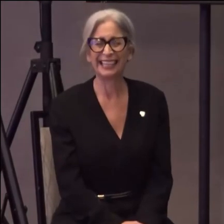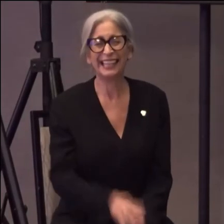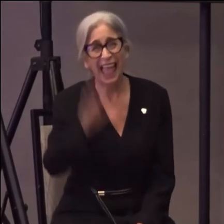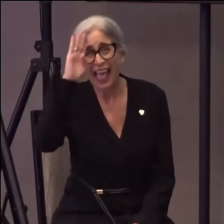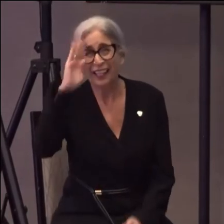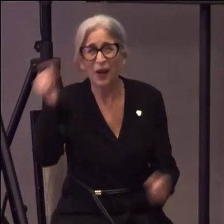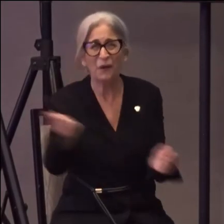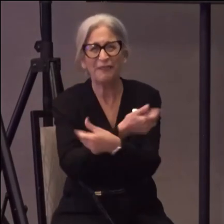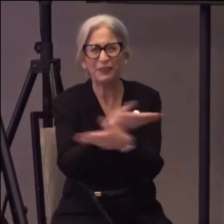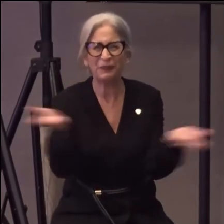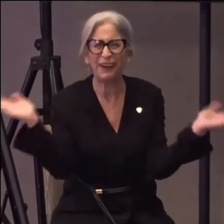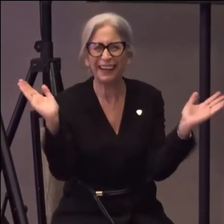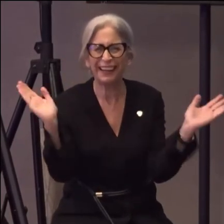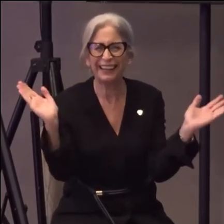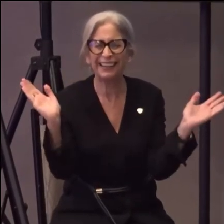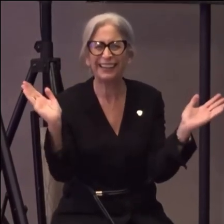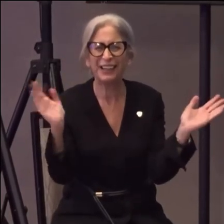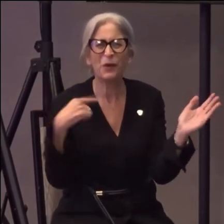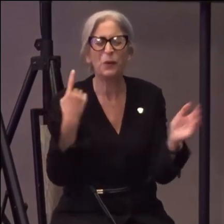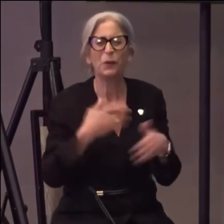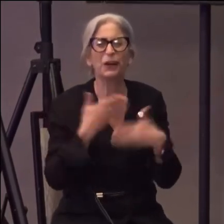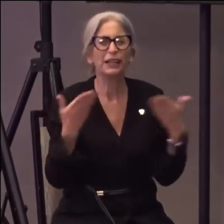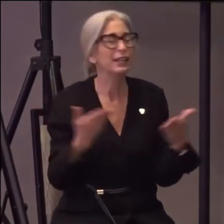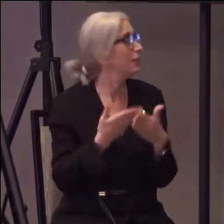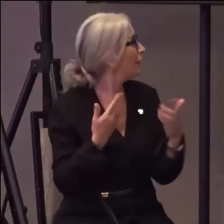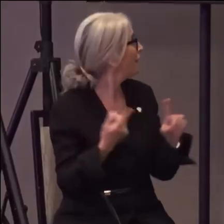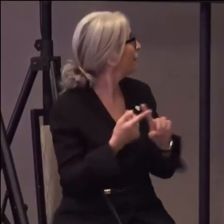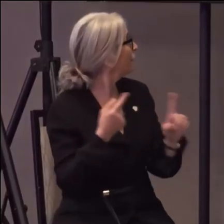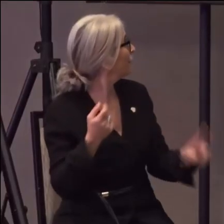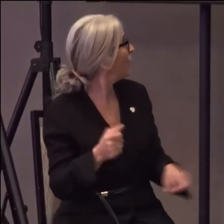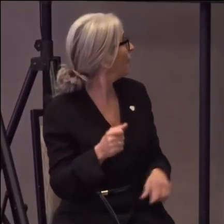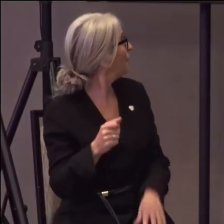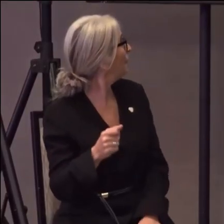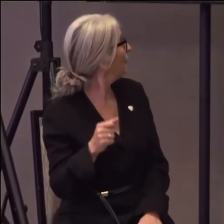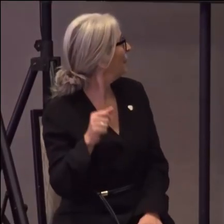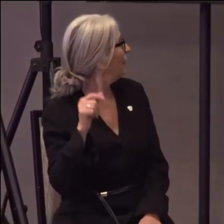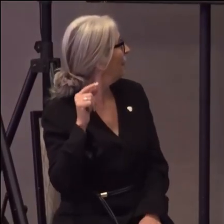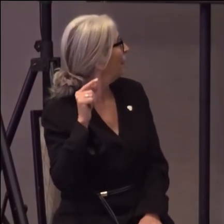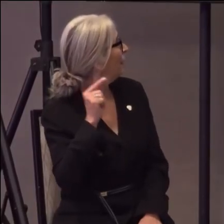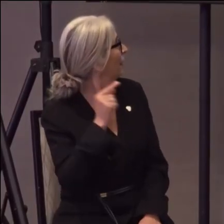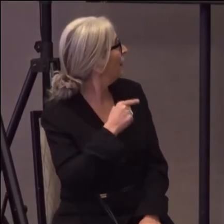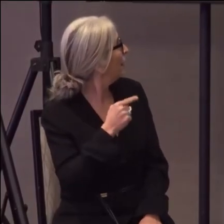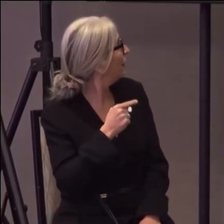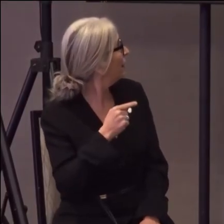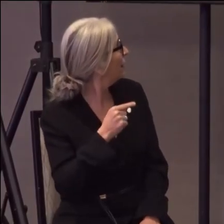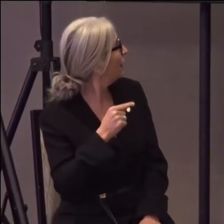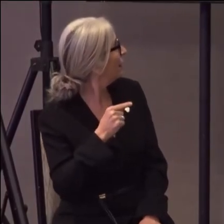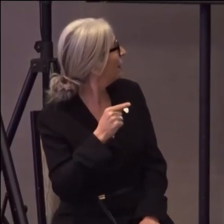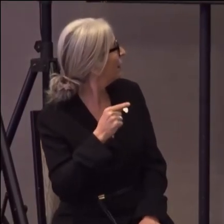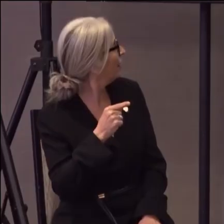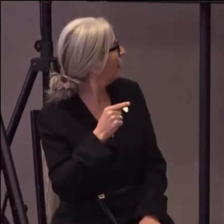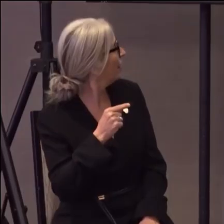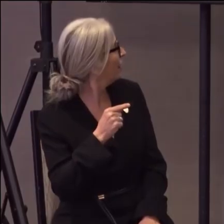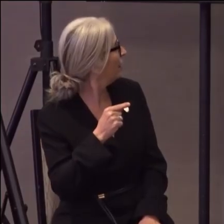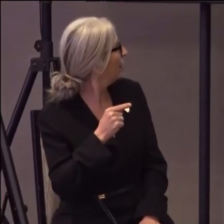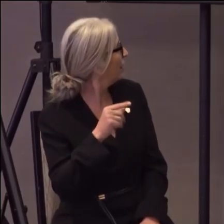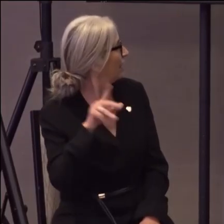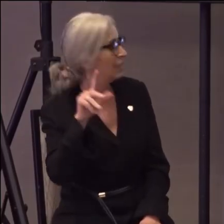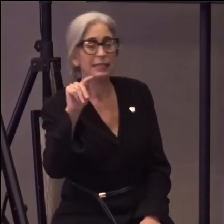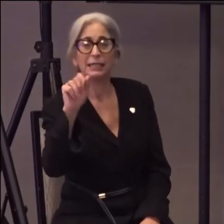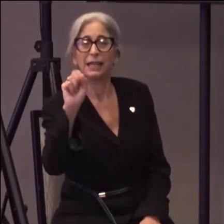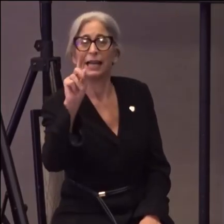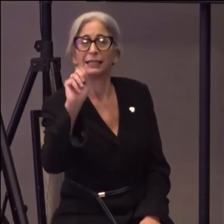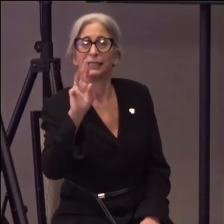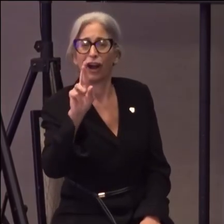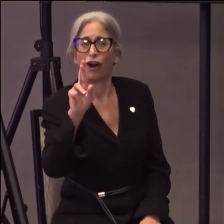Hello, everyone. We're here from the Taskar Center for Accessible Technology talking about from sidewalks to systems.